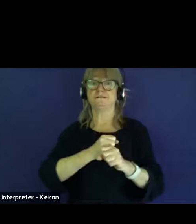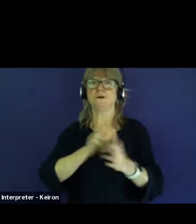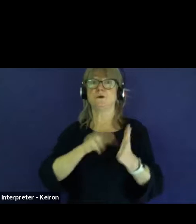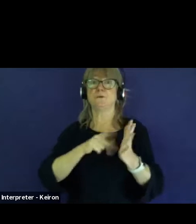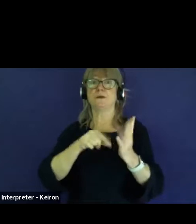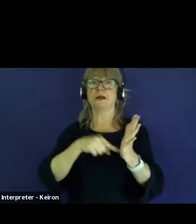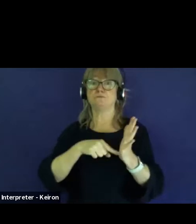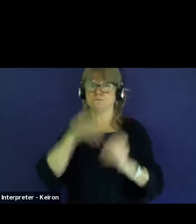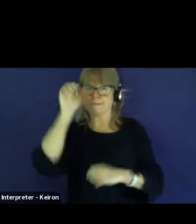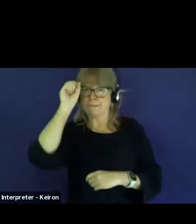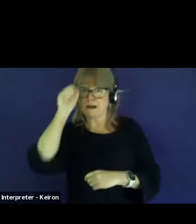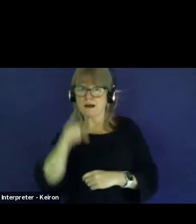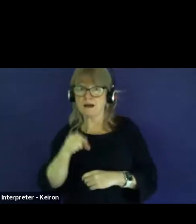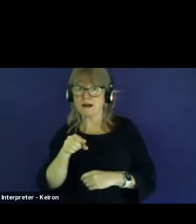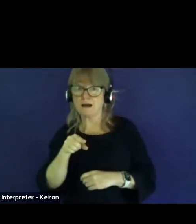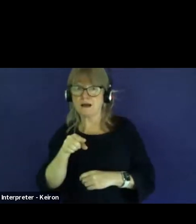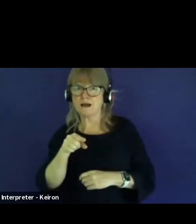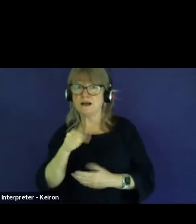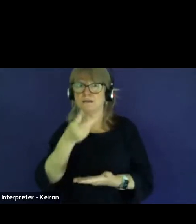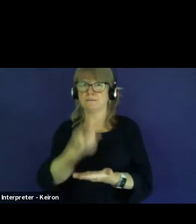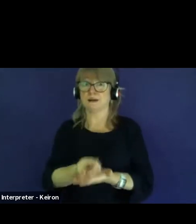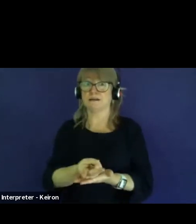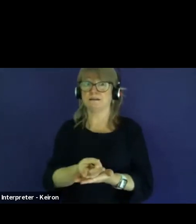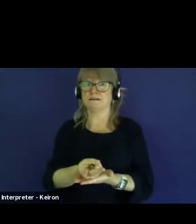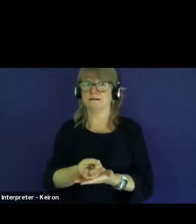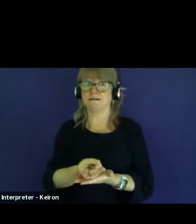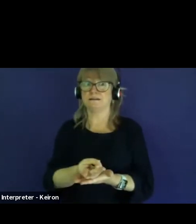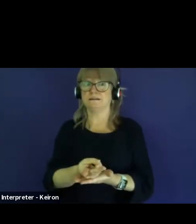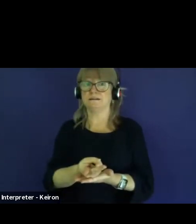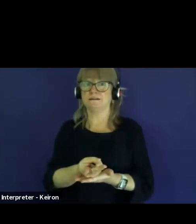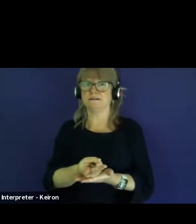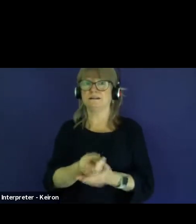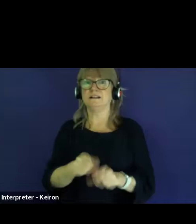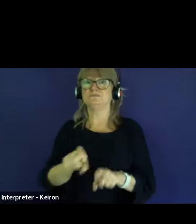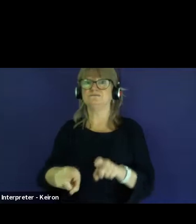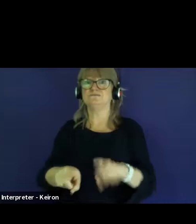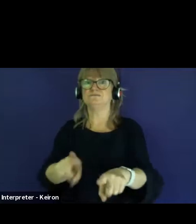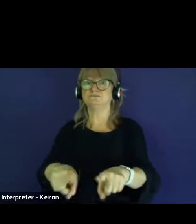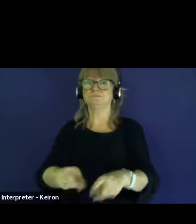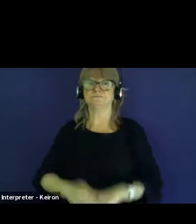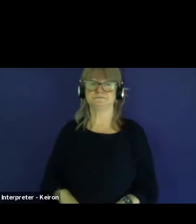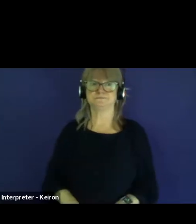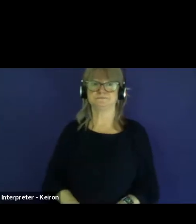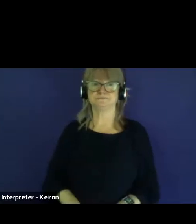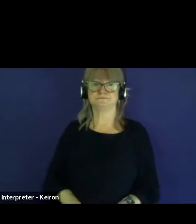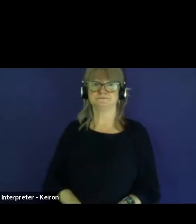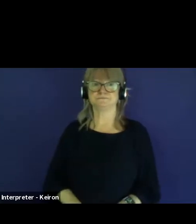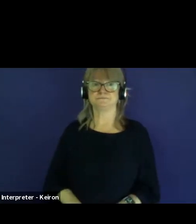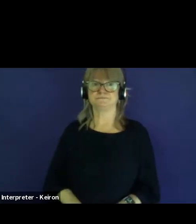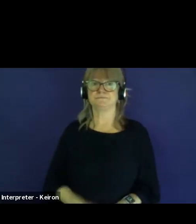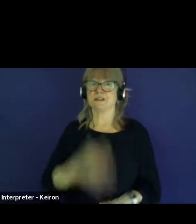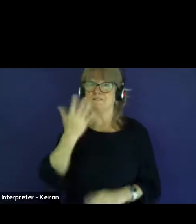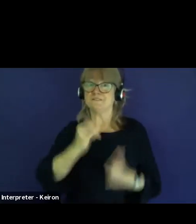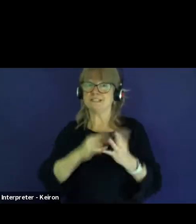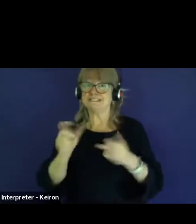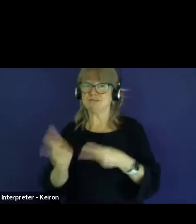one, we're laying on our back and we're walking our hamstrings out. So that's our next one. So we've still got 15